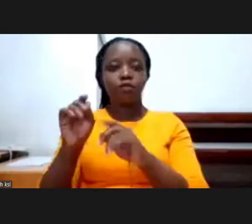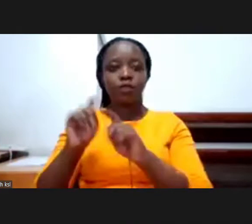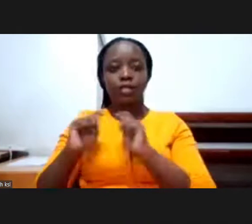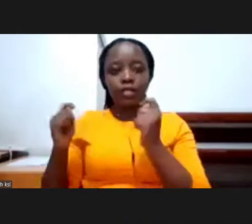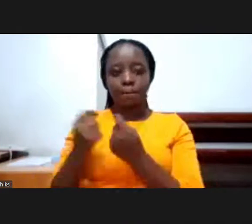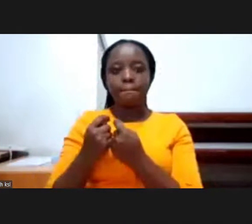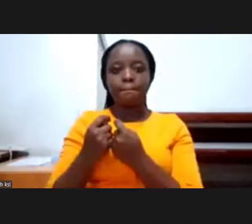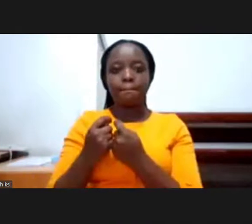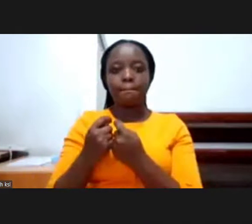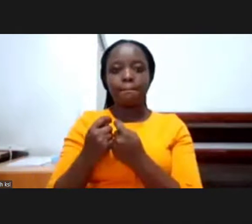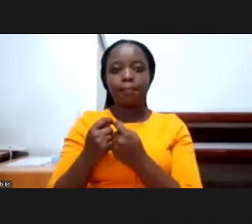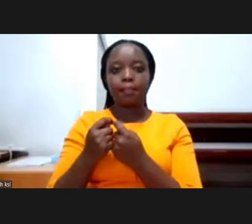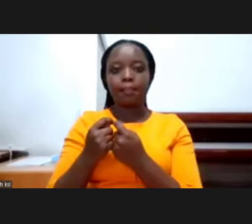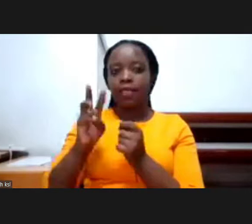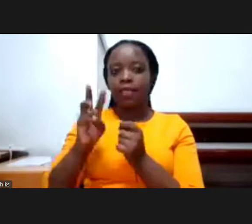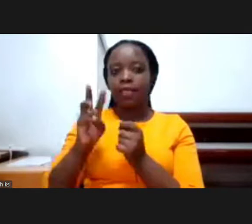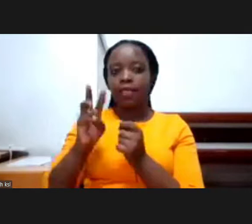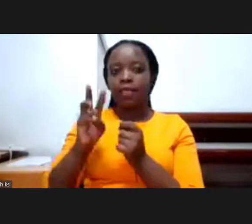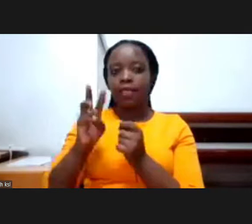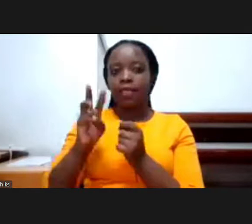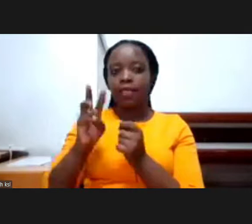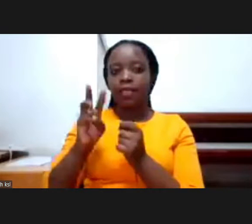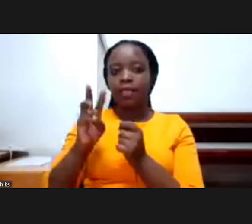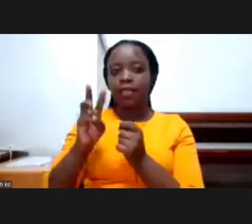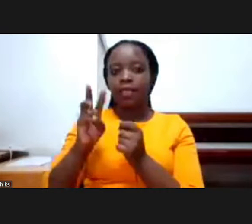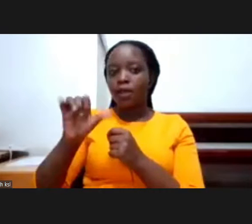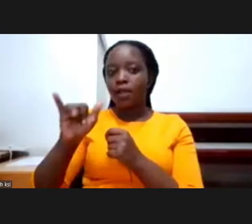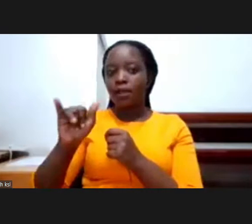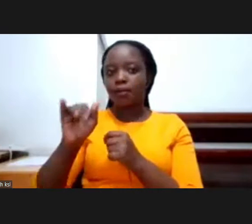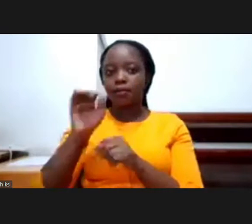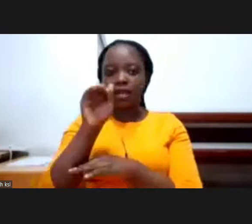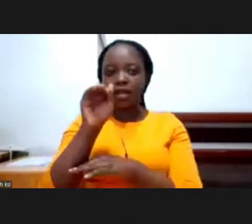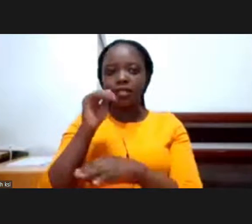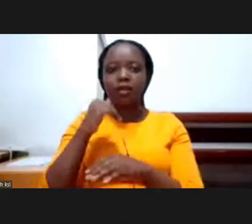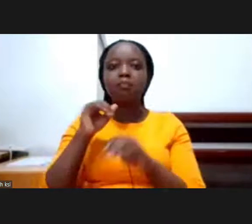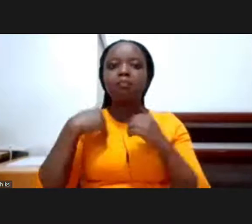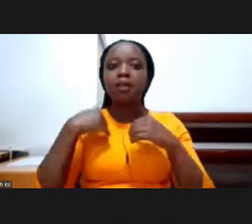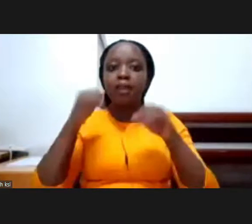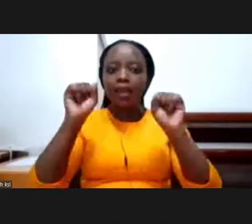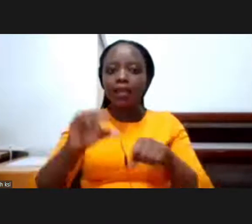be auto-populated for both sales and purchases?